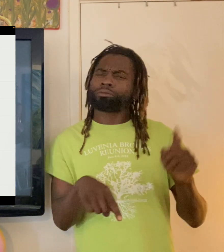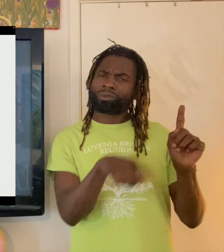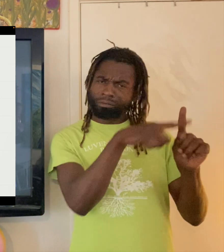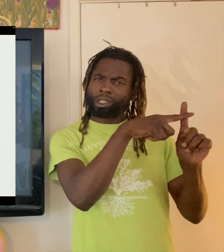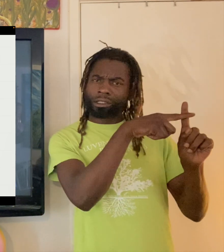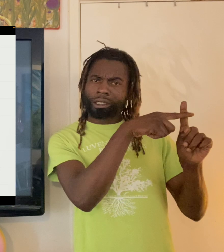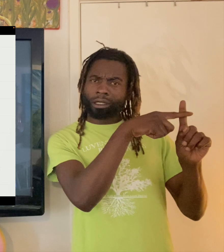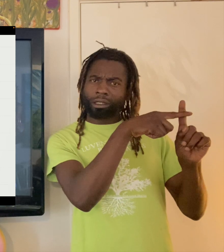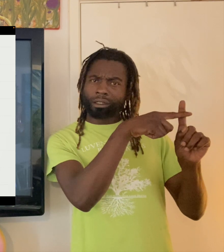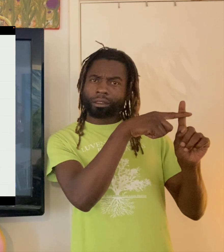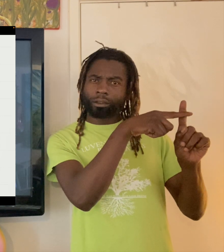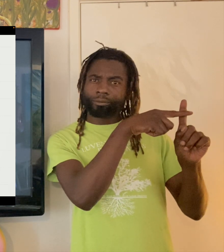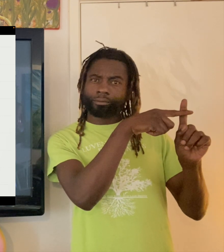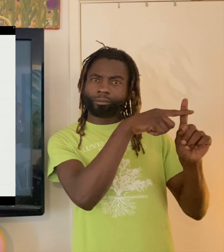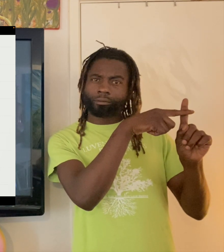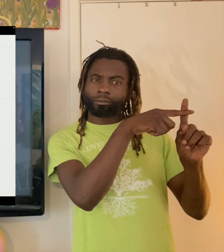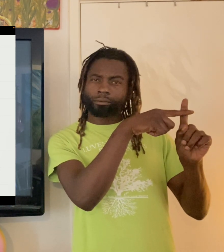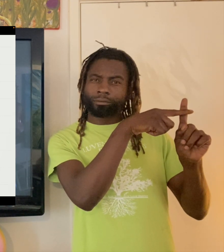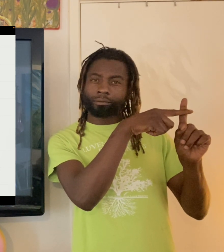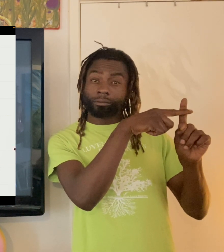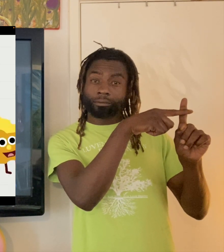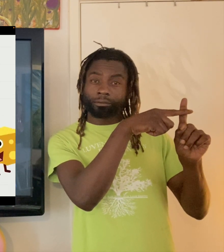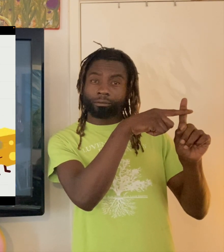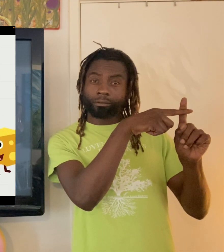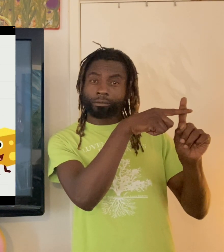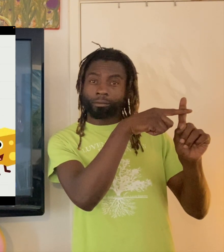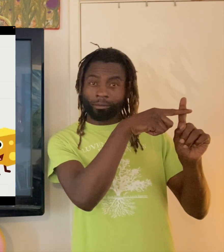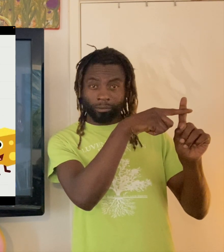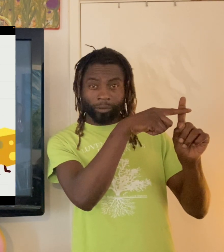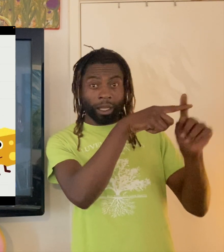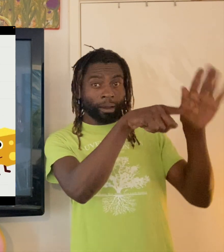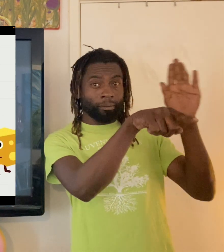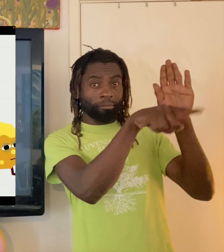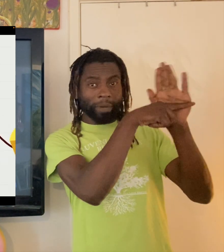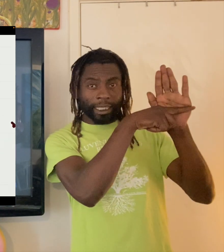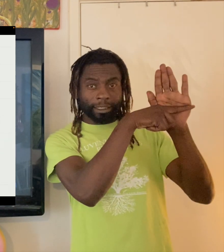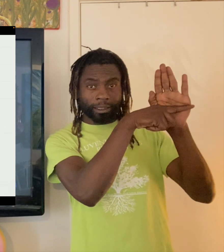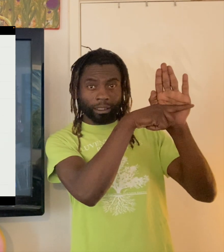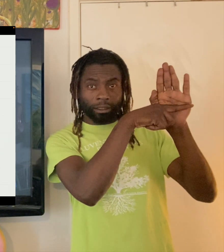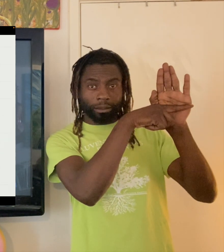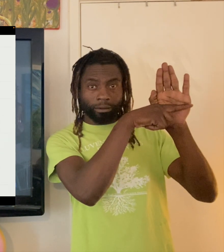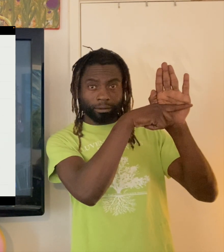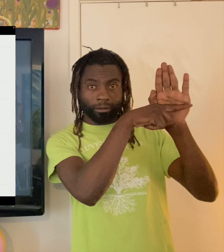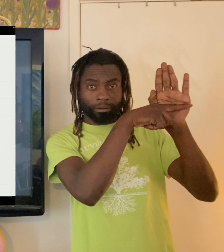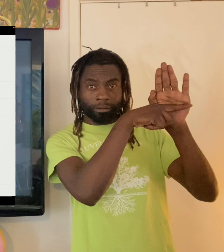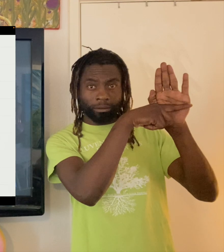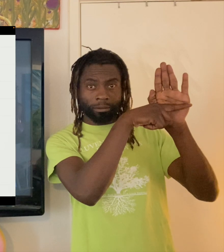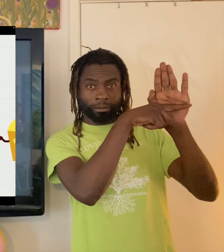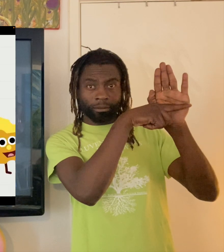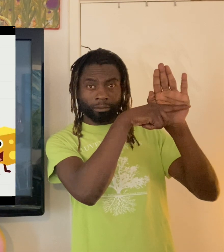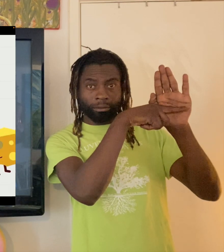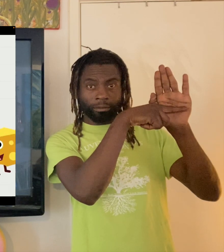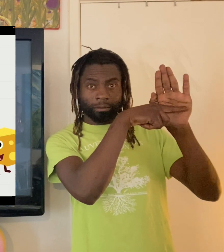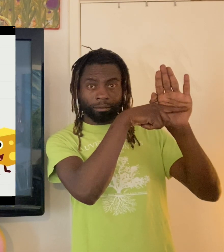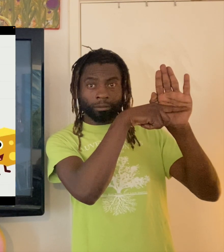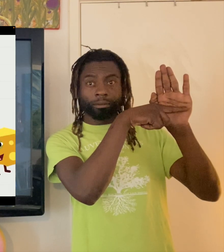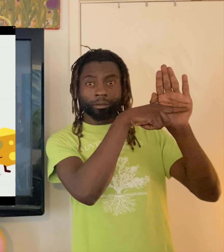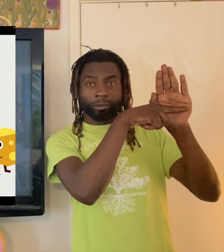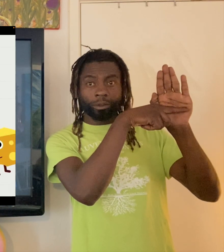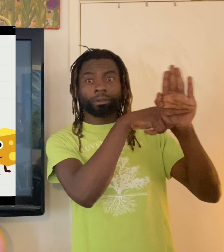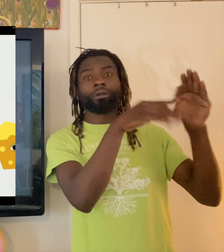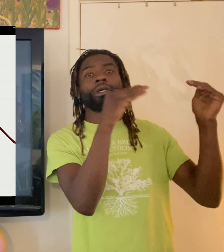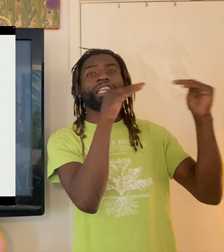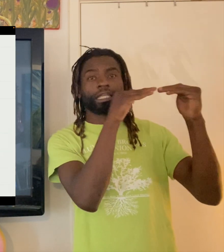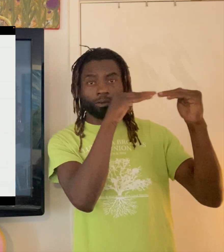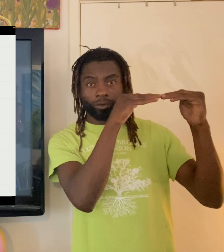signs. This is a plus sign. Plus sign. This is a minus sign. Minus